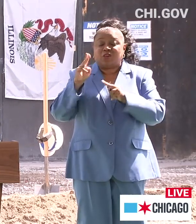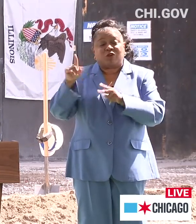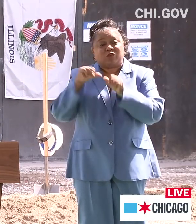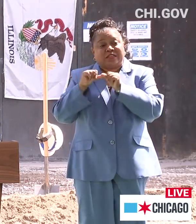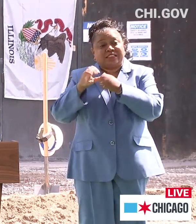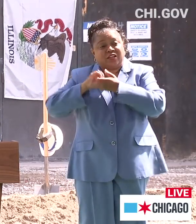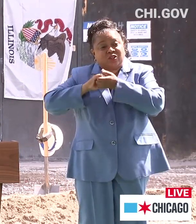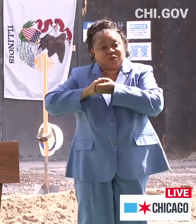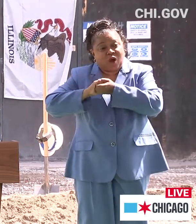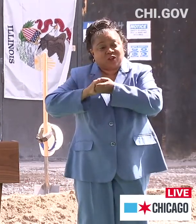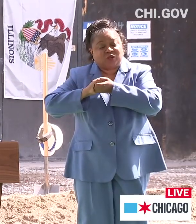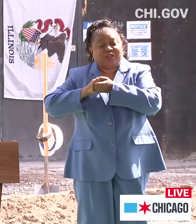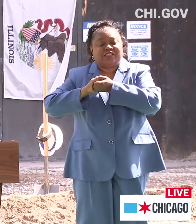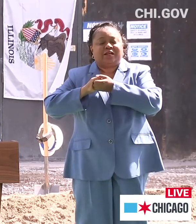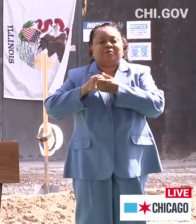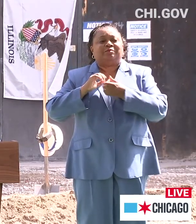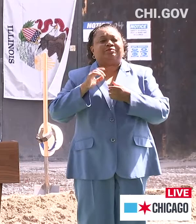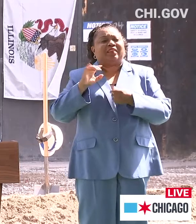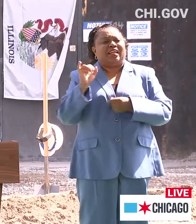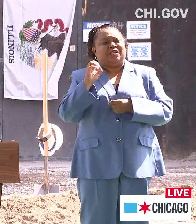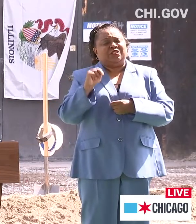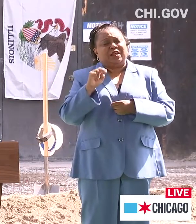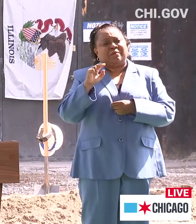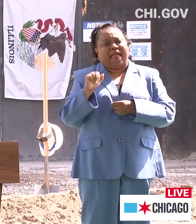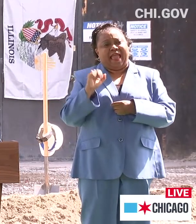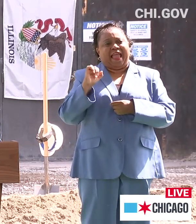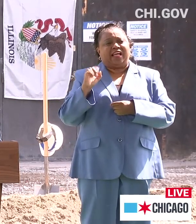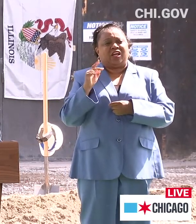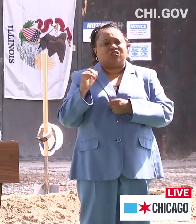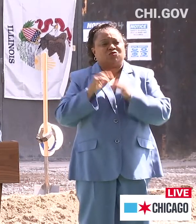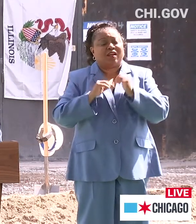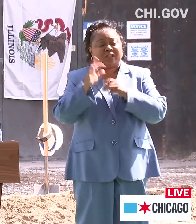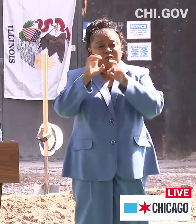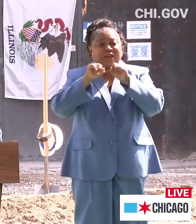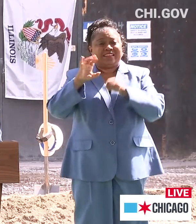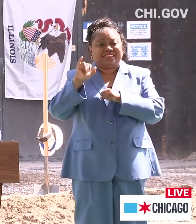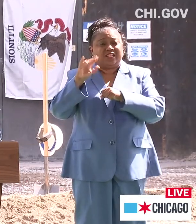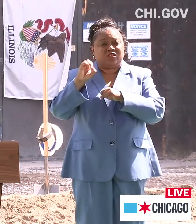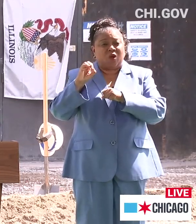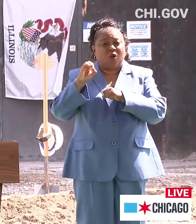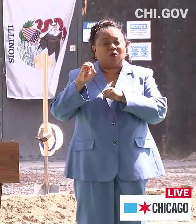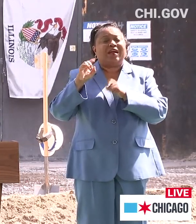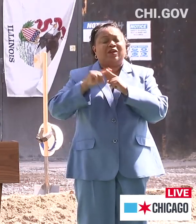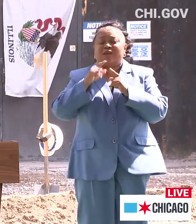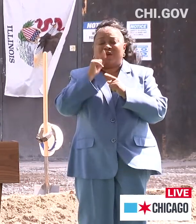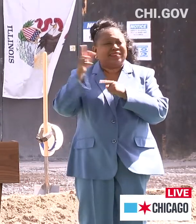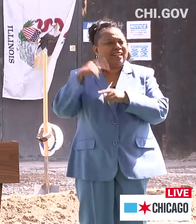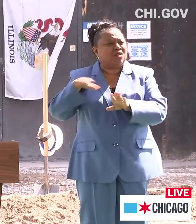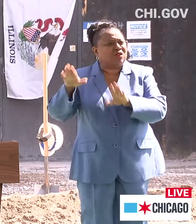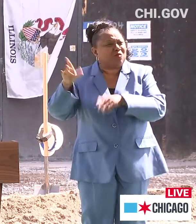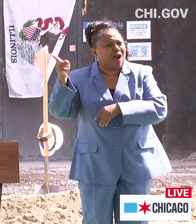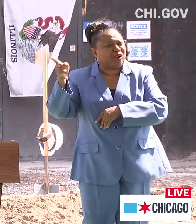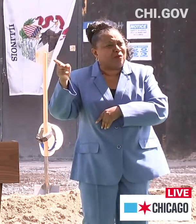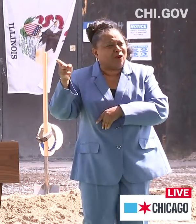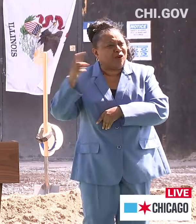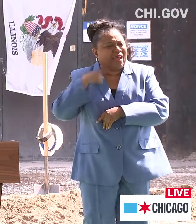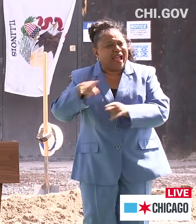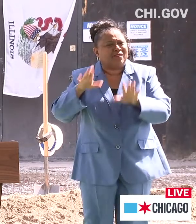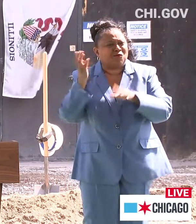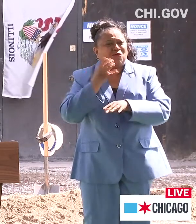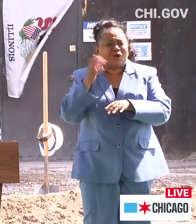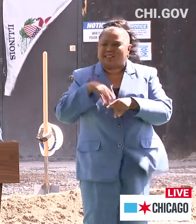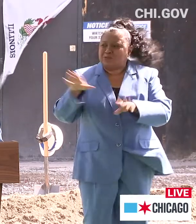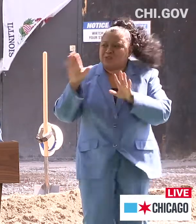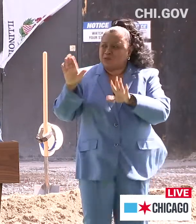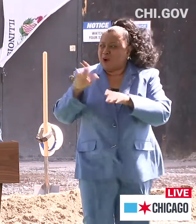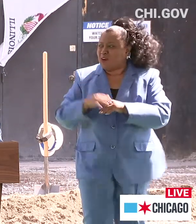continued partnership. GMA Construction President and CEO Cornelius Griggs, wasn't he remarkable? I mean, wasn't he